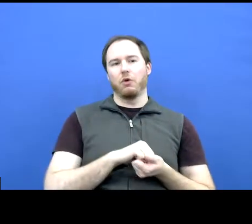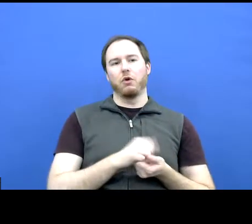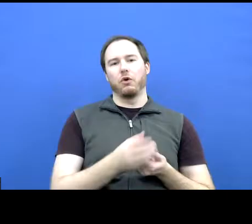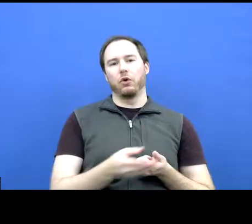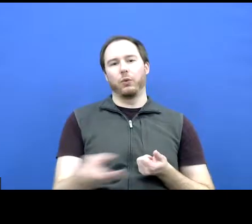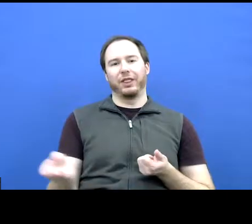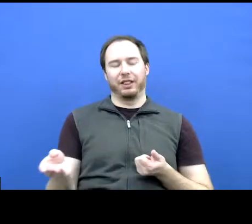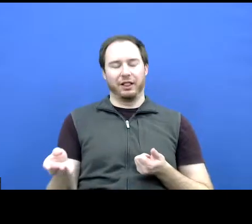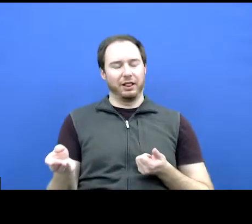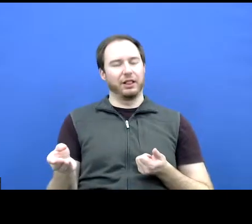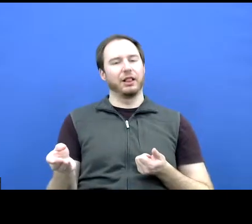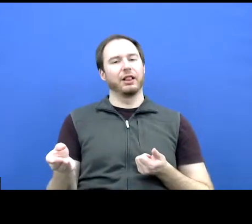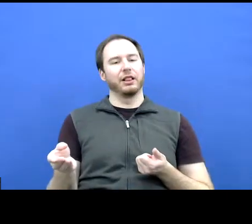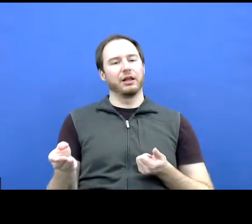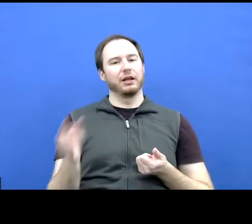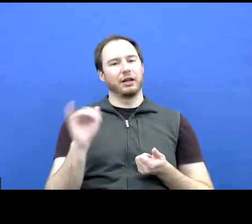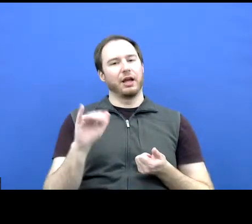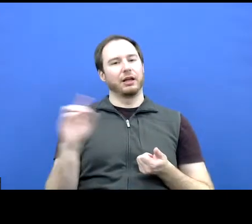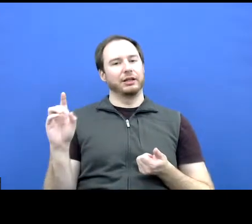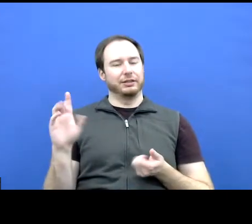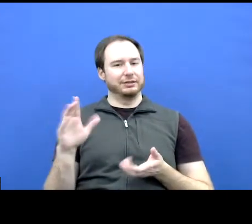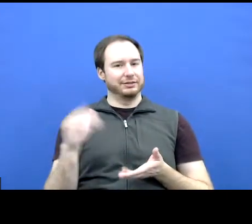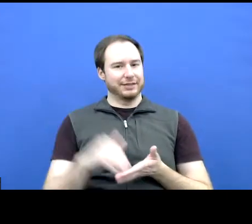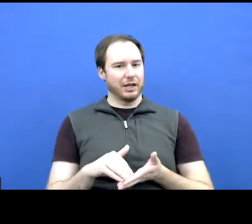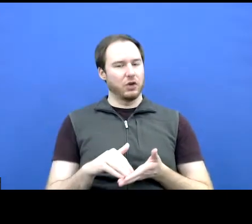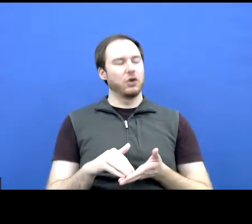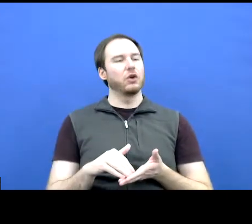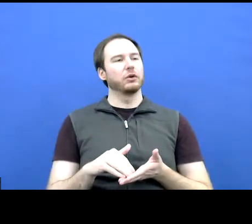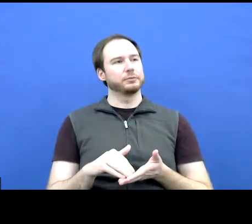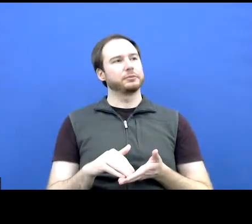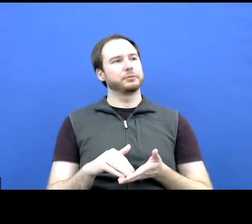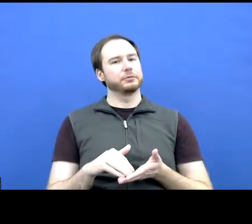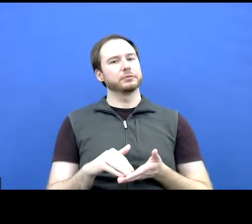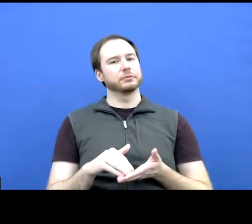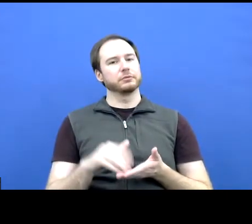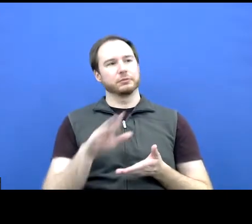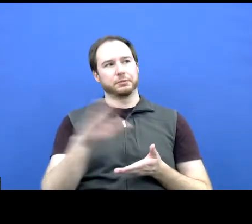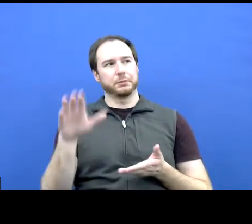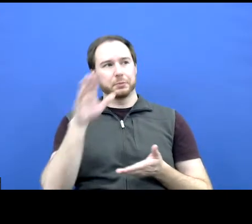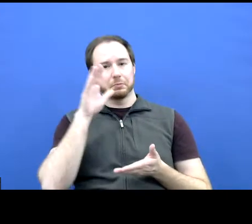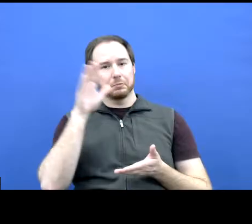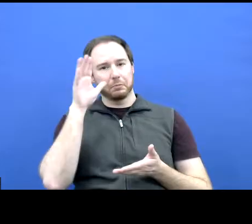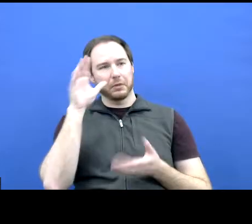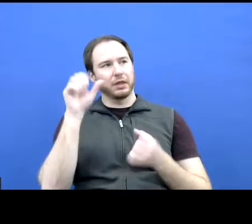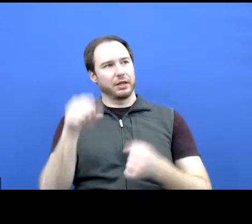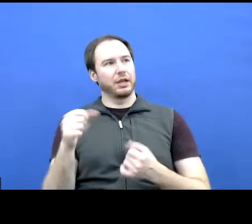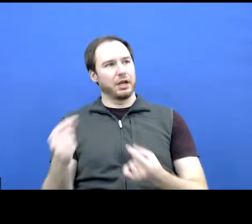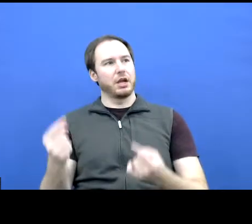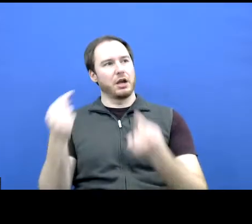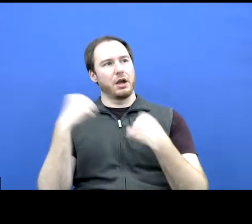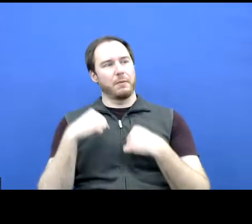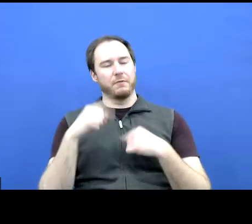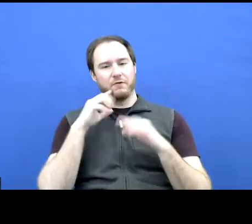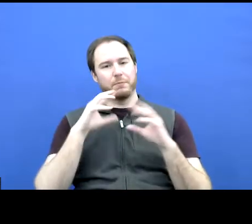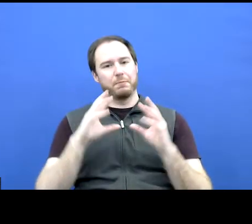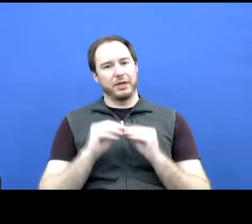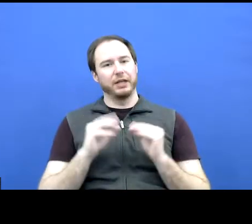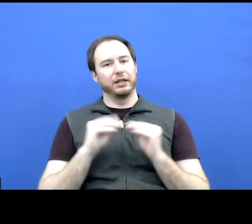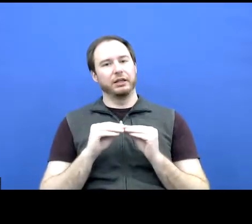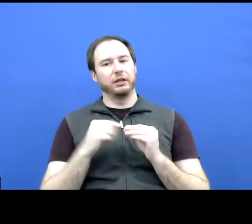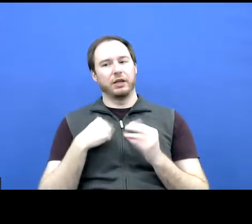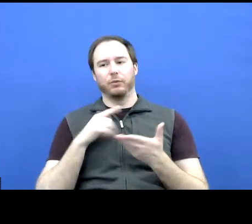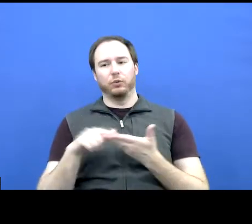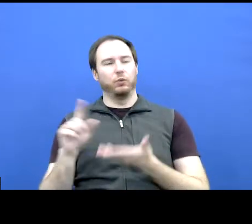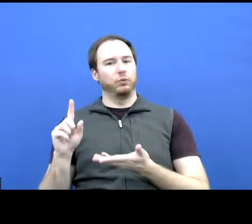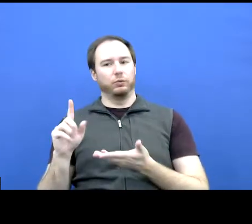with the IDD Center, parents, can come in for a meeting. We can walk